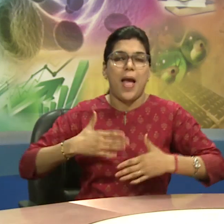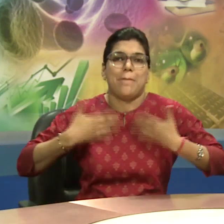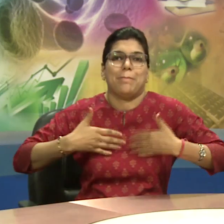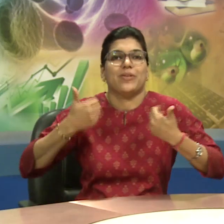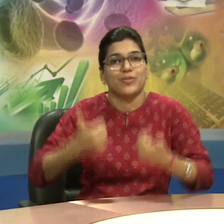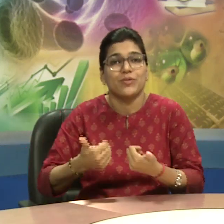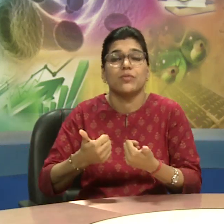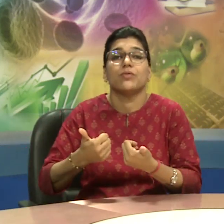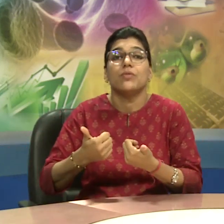by